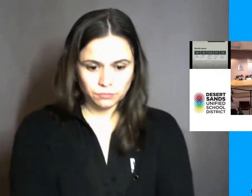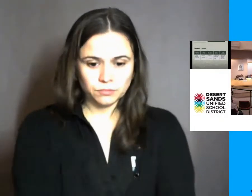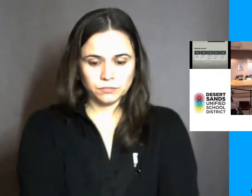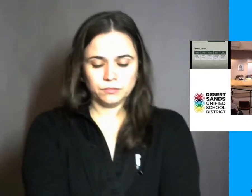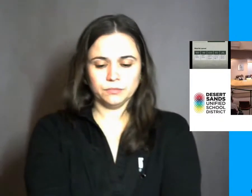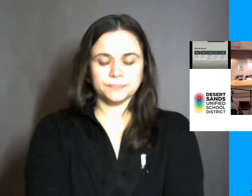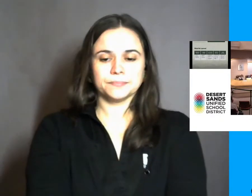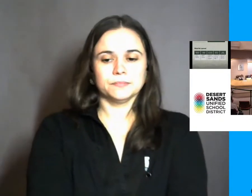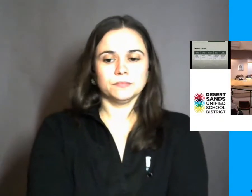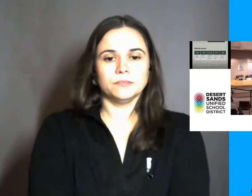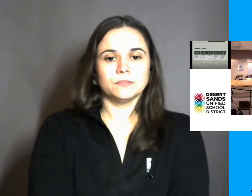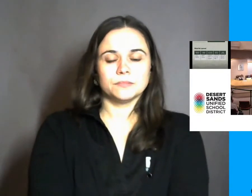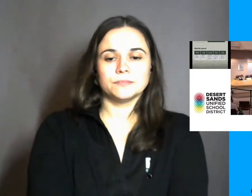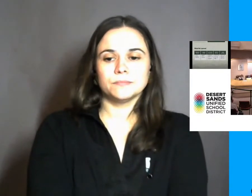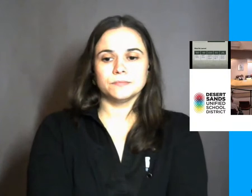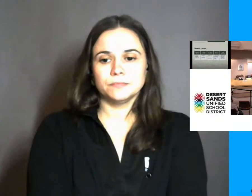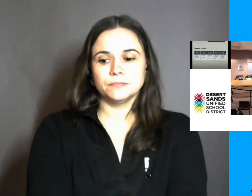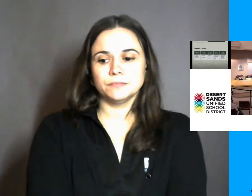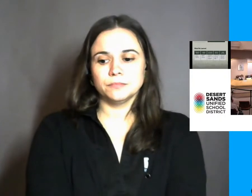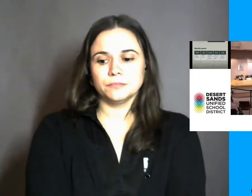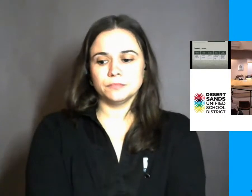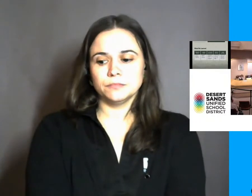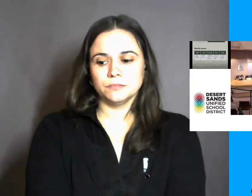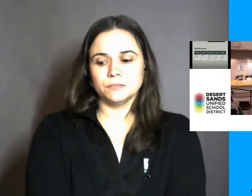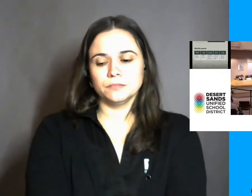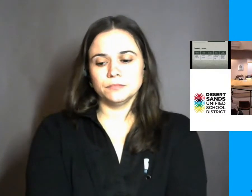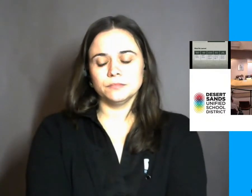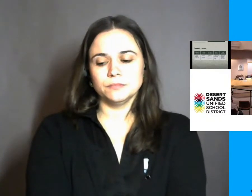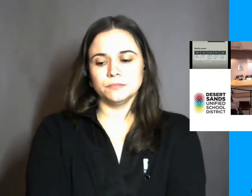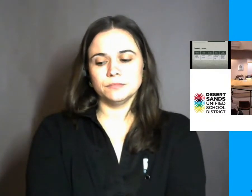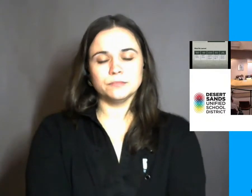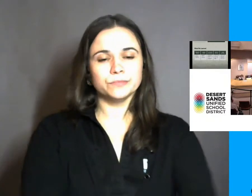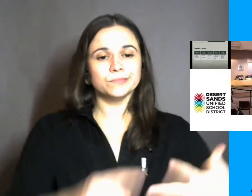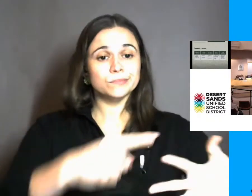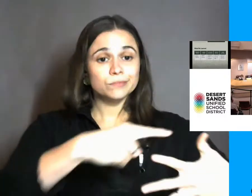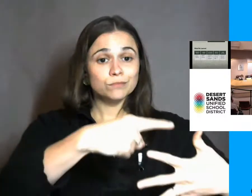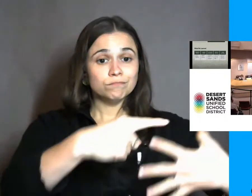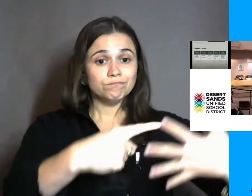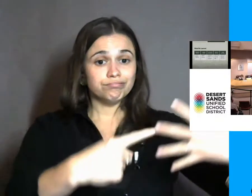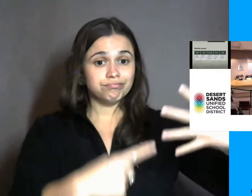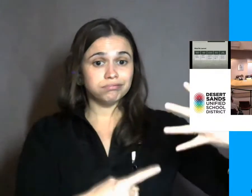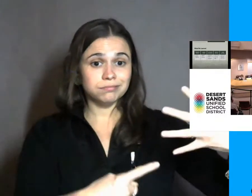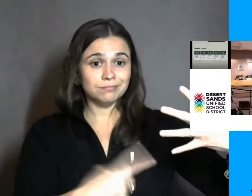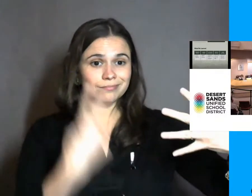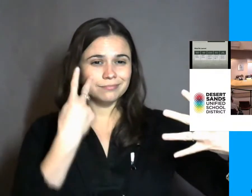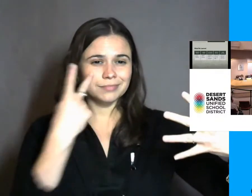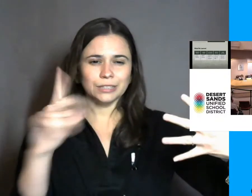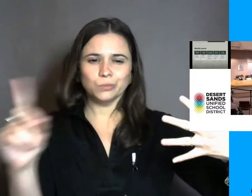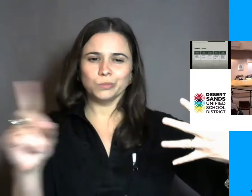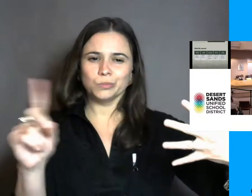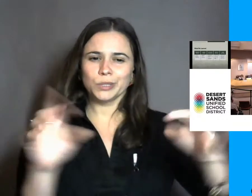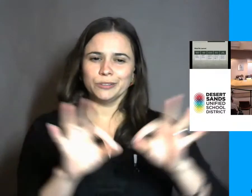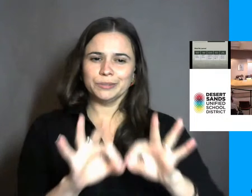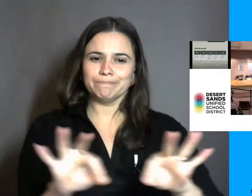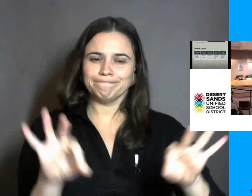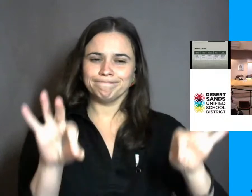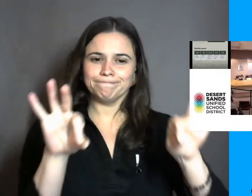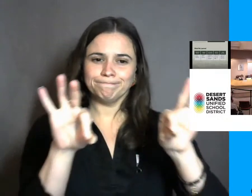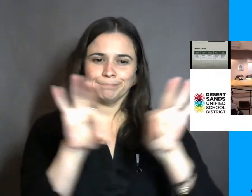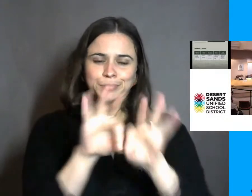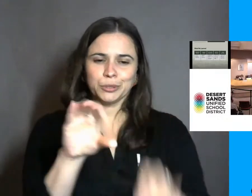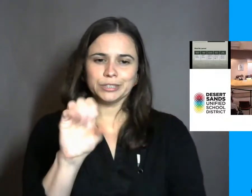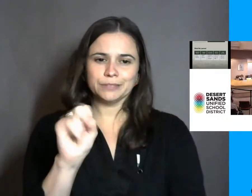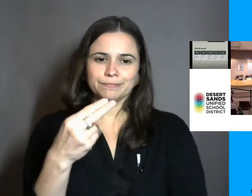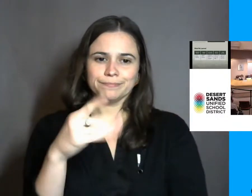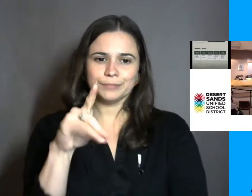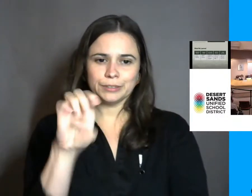lunch areas, amphitheaters, drop-off pickup areas. And so that's where really the focus is in